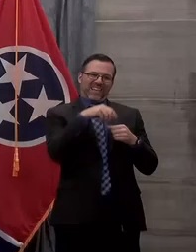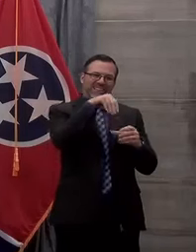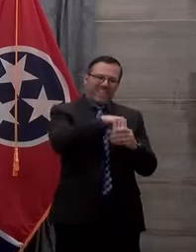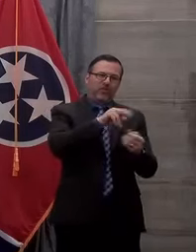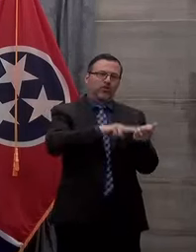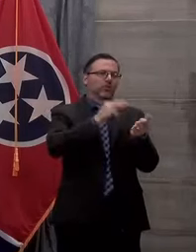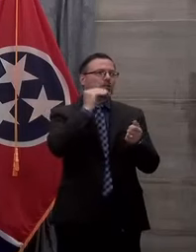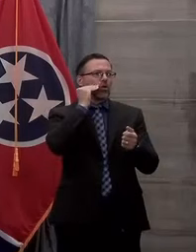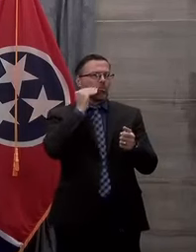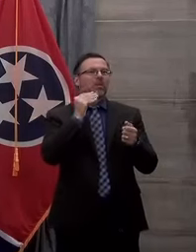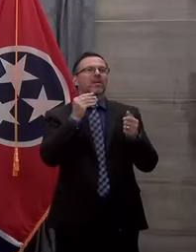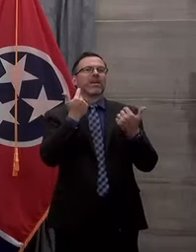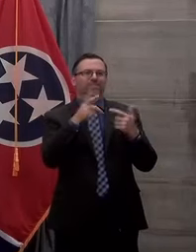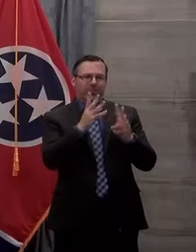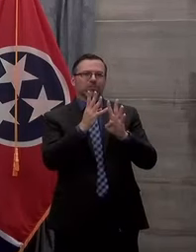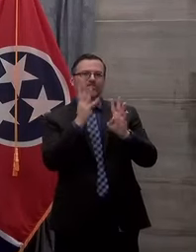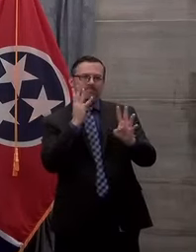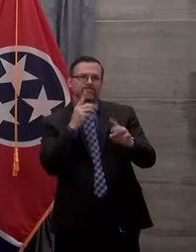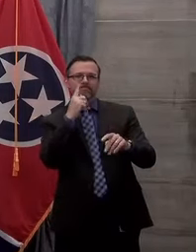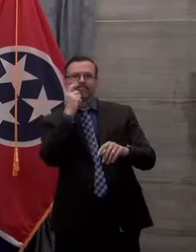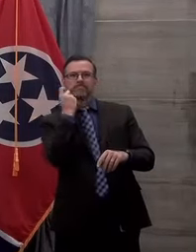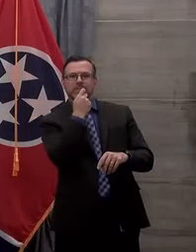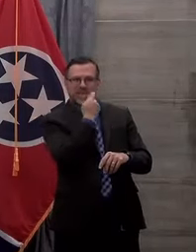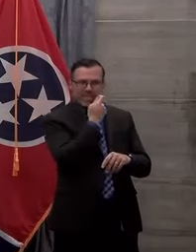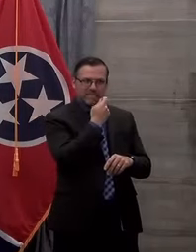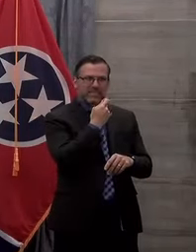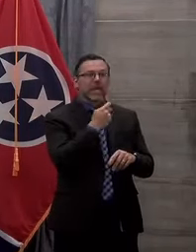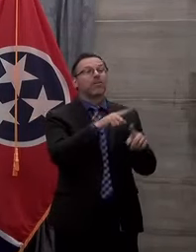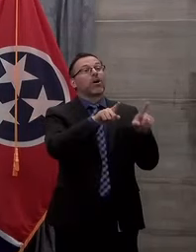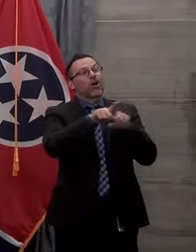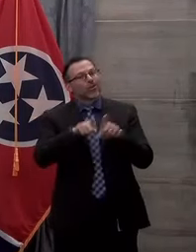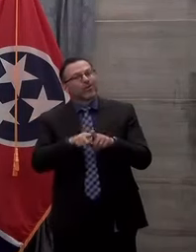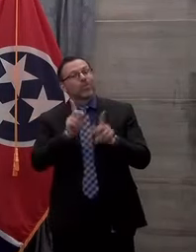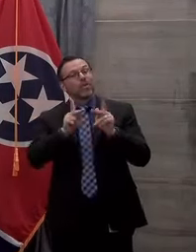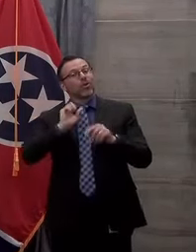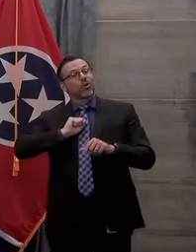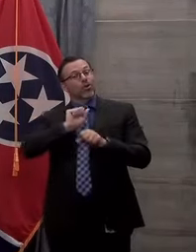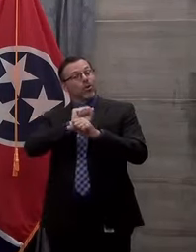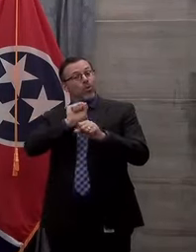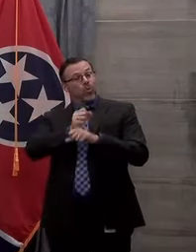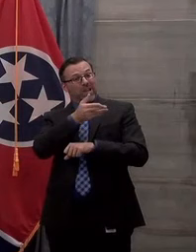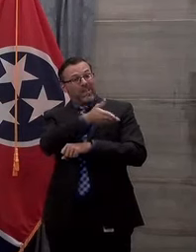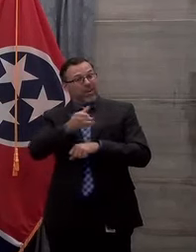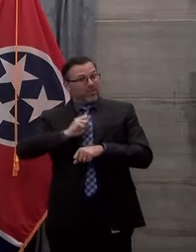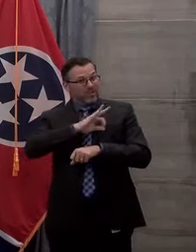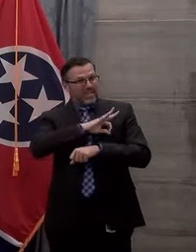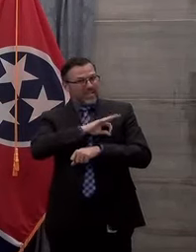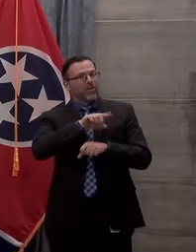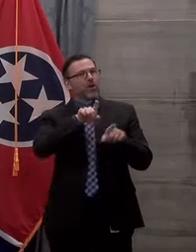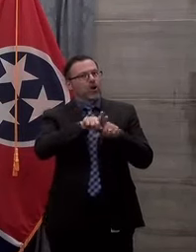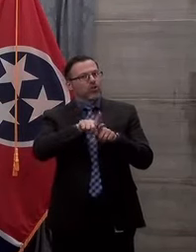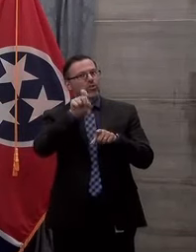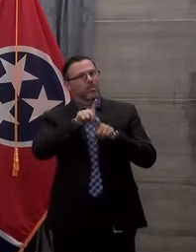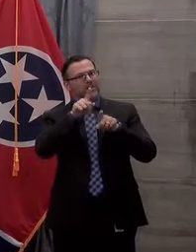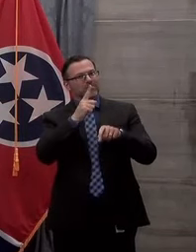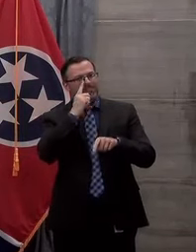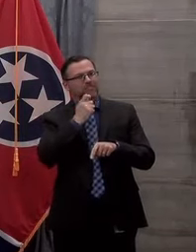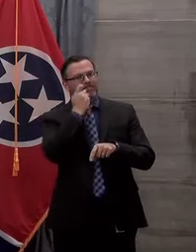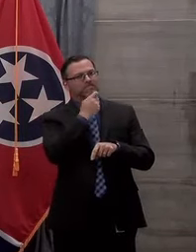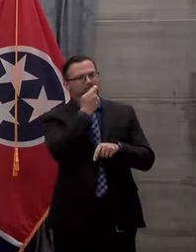a process for repeat testing for staff members in those facilities all across the state.